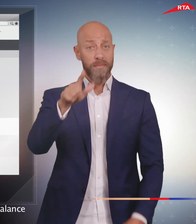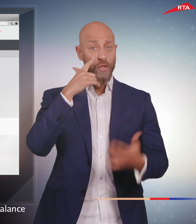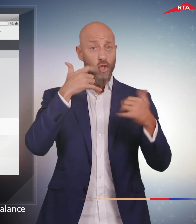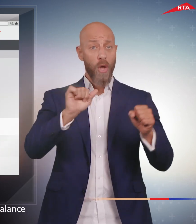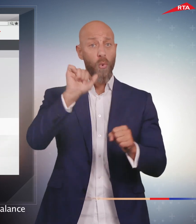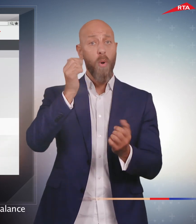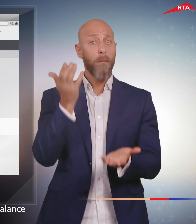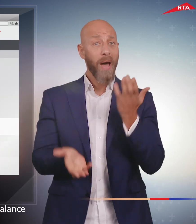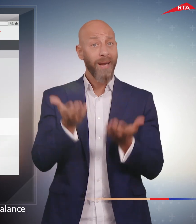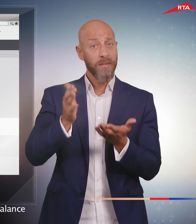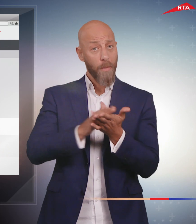Check your balance.